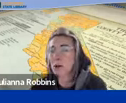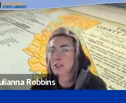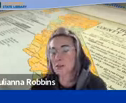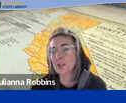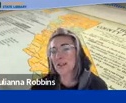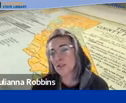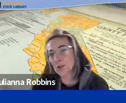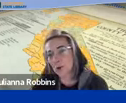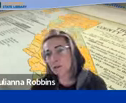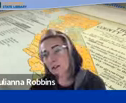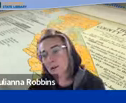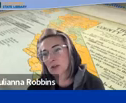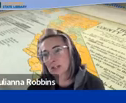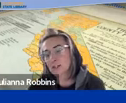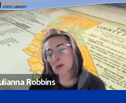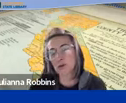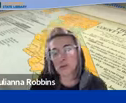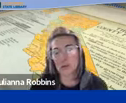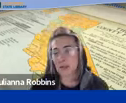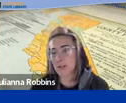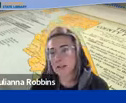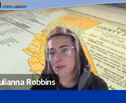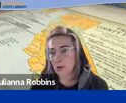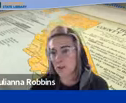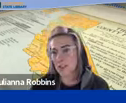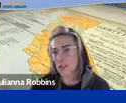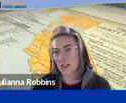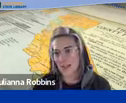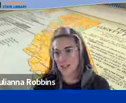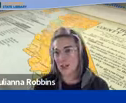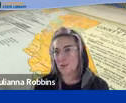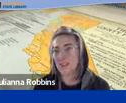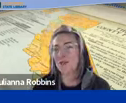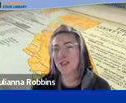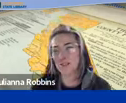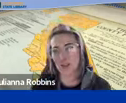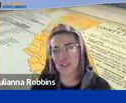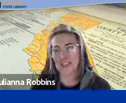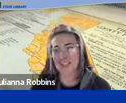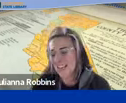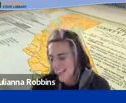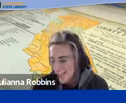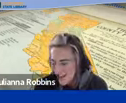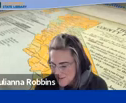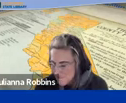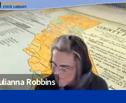take more assessments and do more follow-up training. So to me, as a former teacher and educator myself, that's very